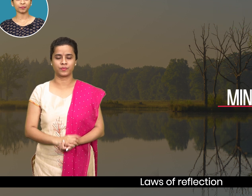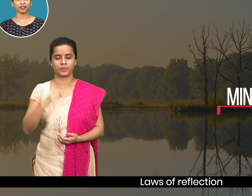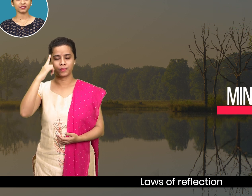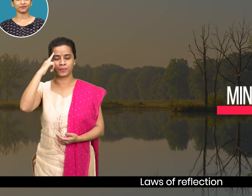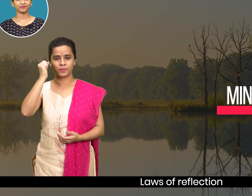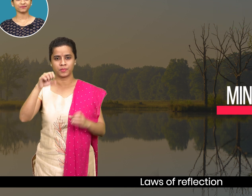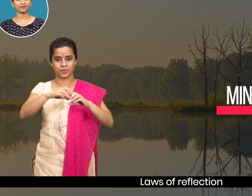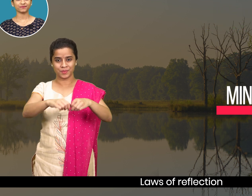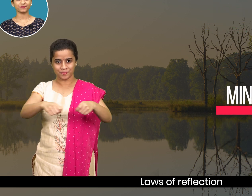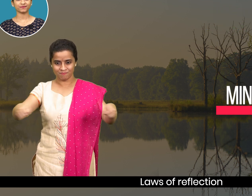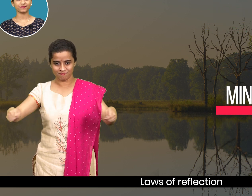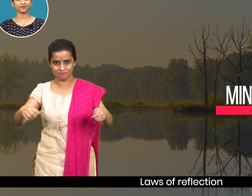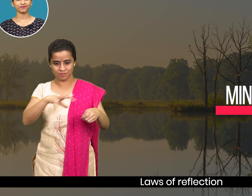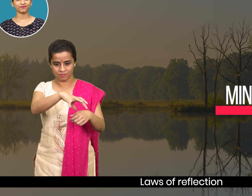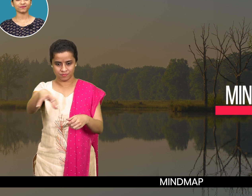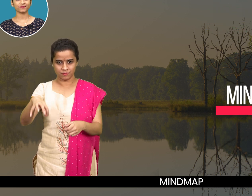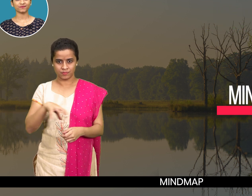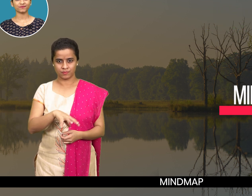Mind map.